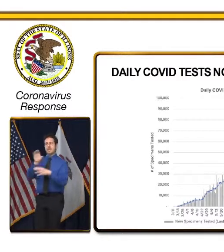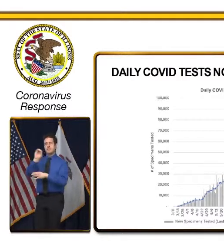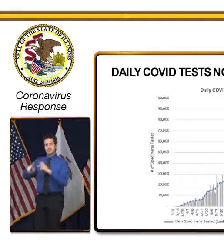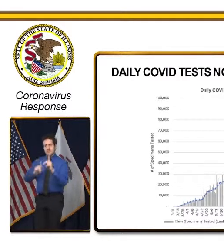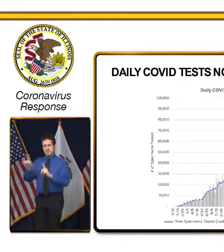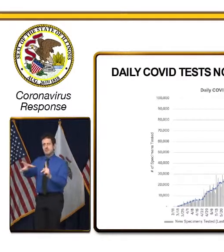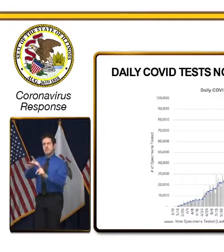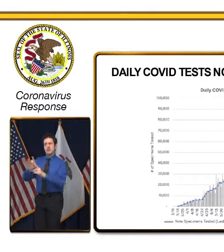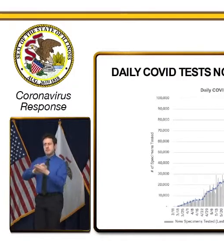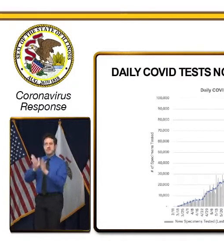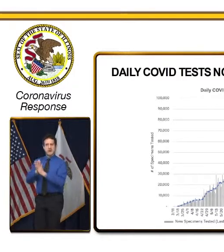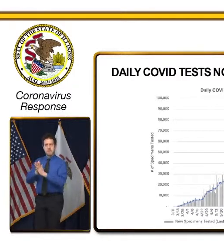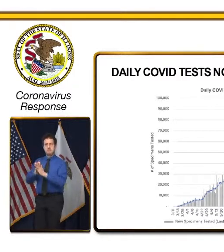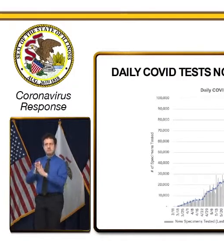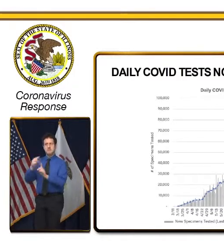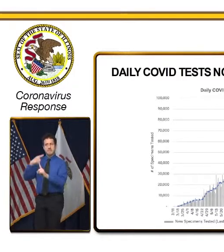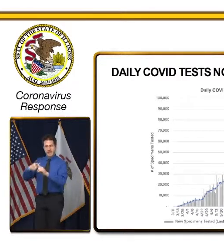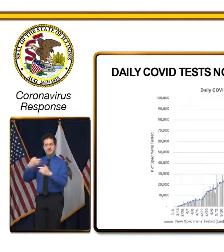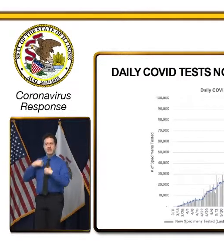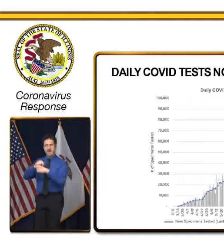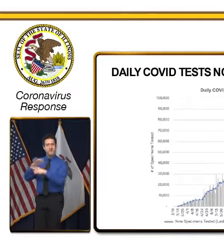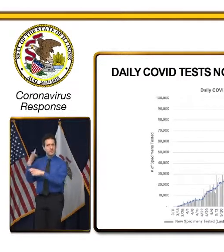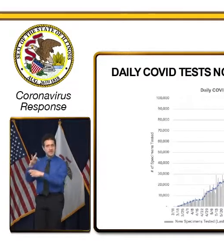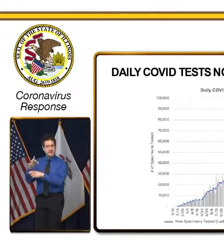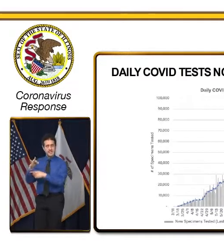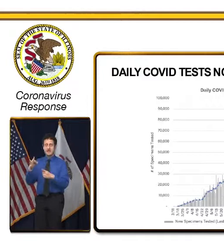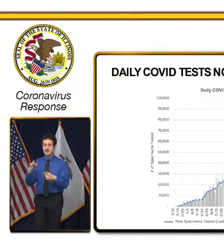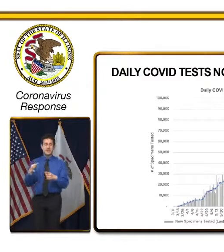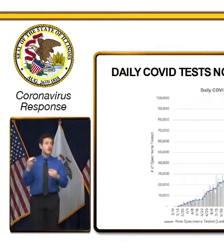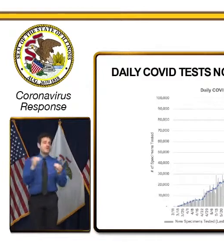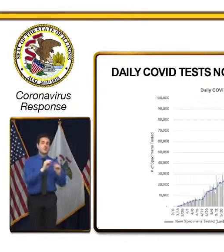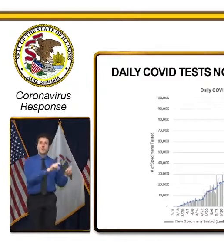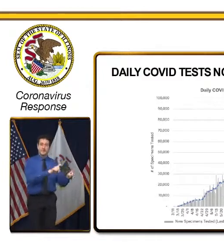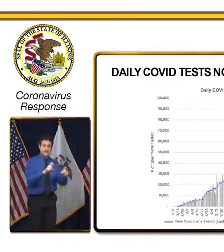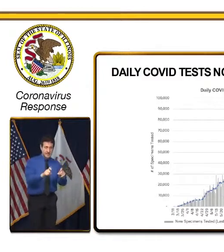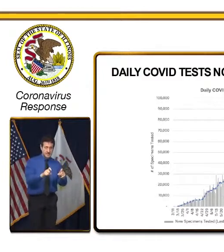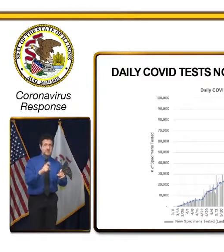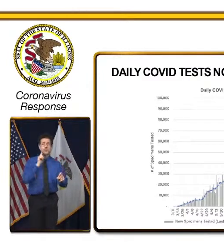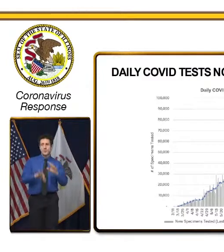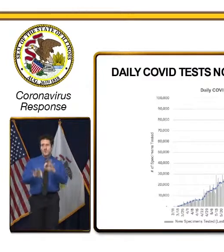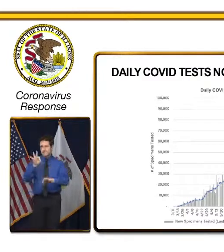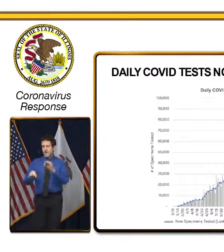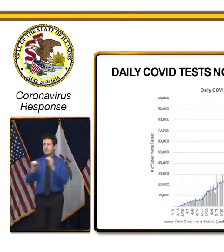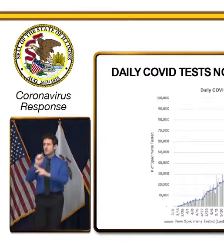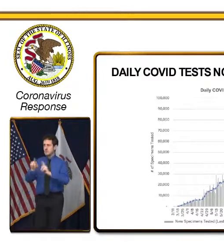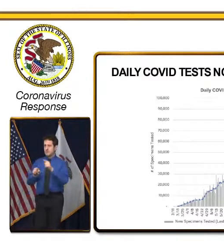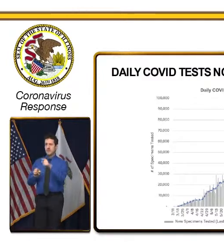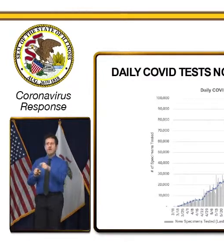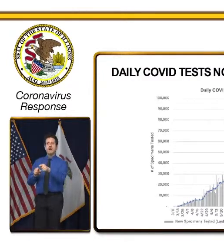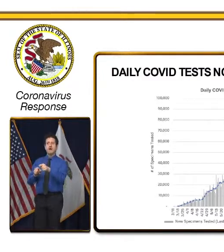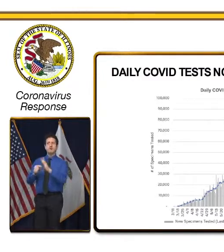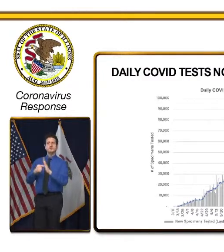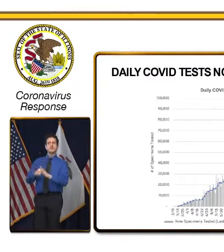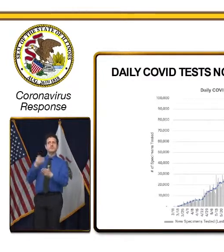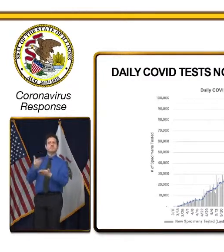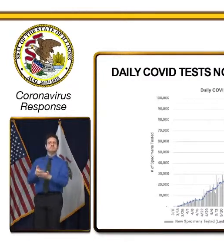testing. In other words, the more we test, the more we're finding people infected with the